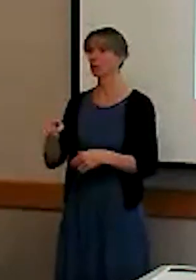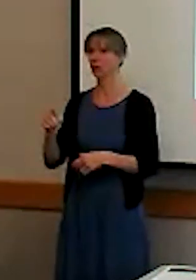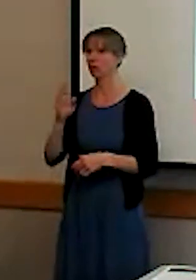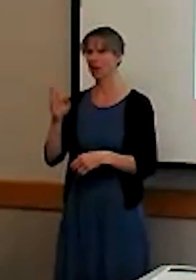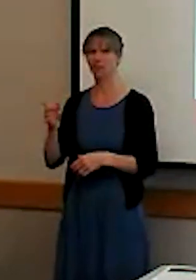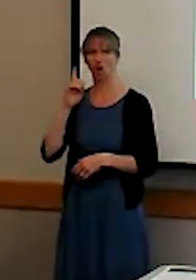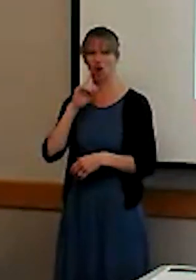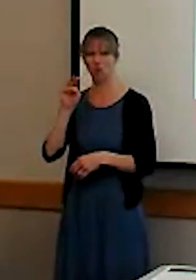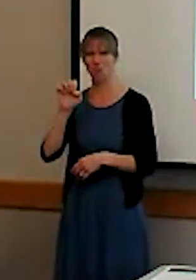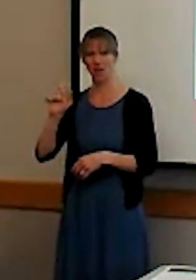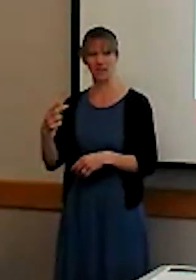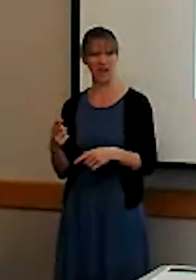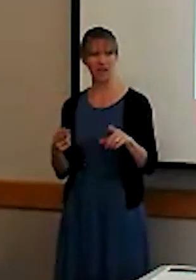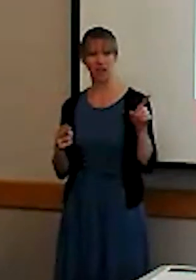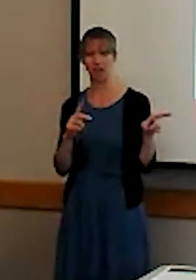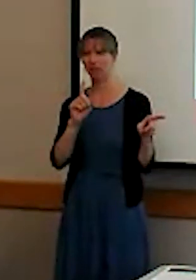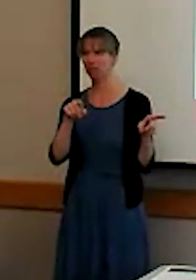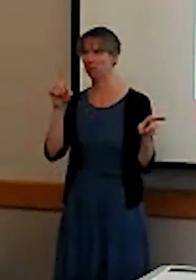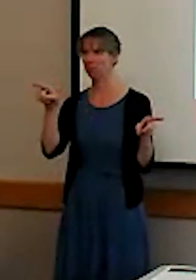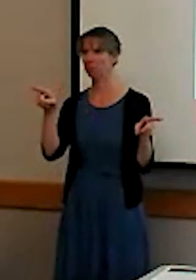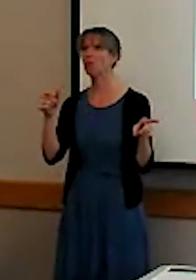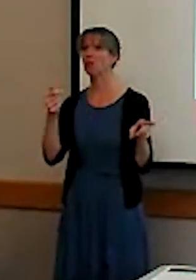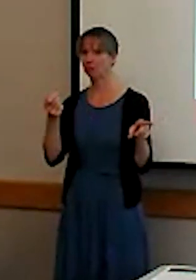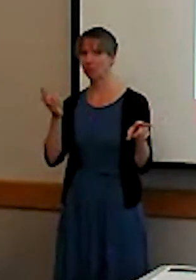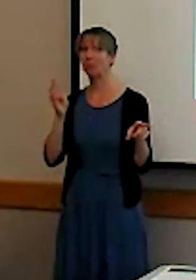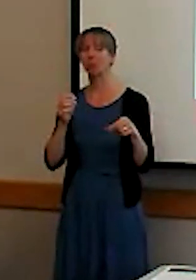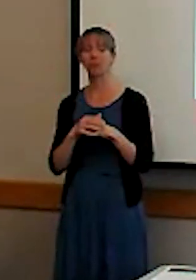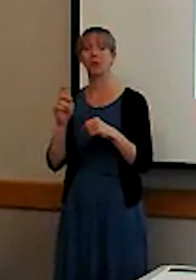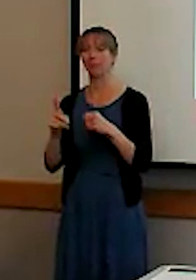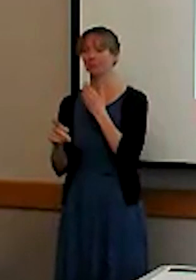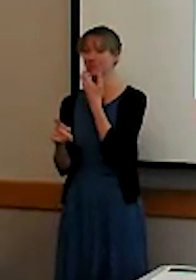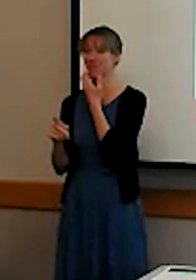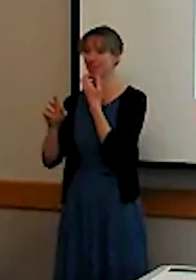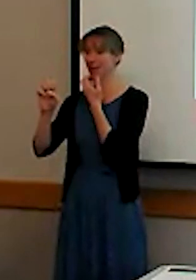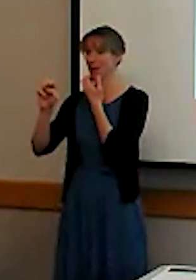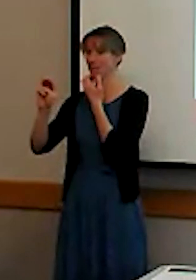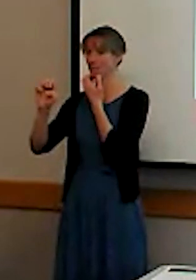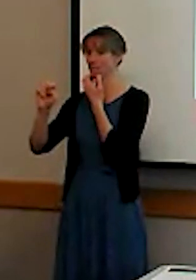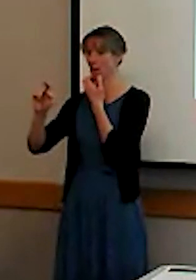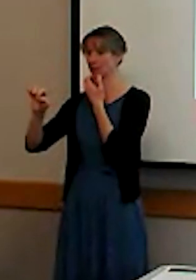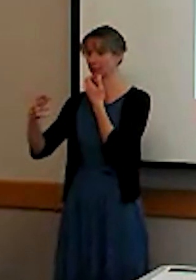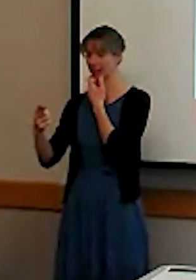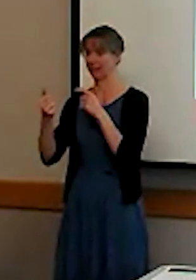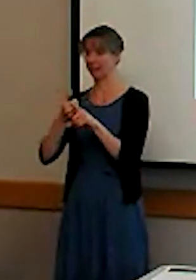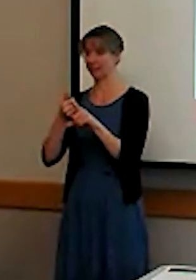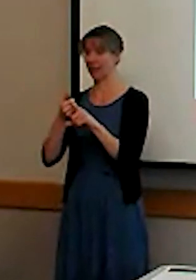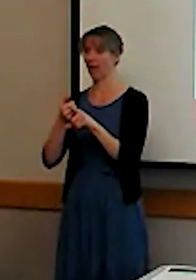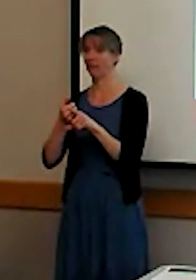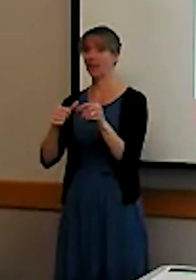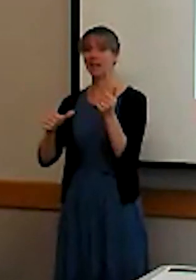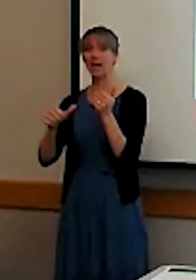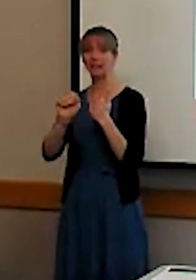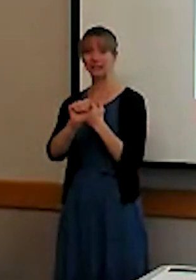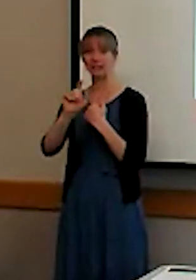never heard of Montec? Okay. So Montec is a